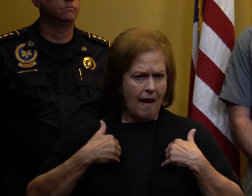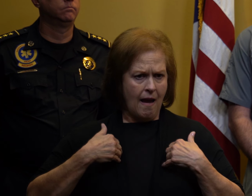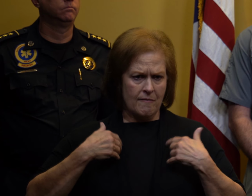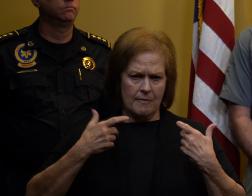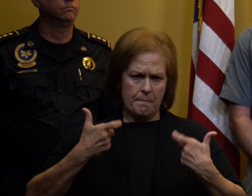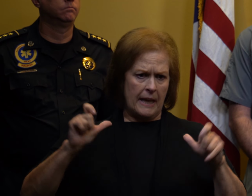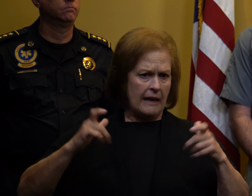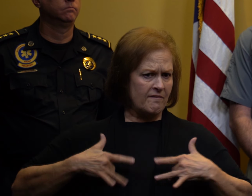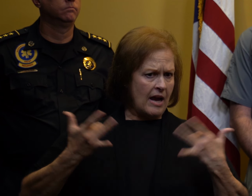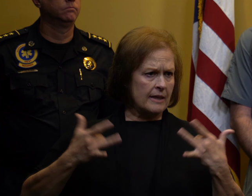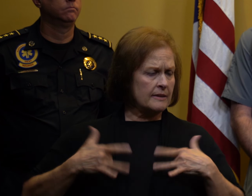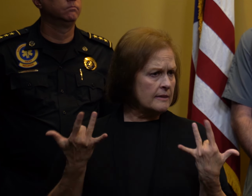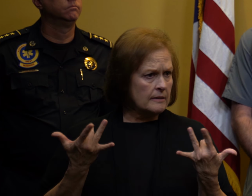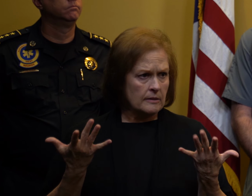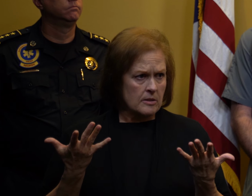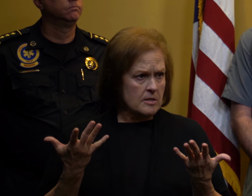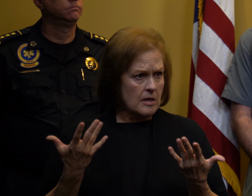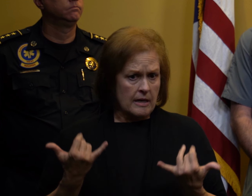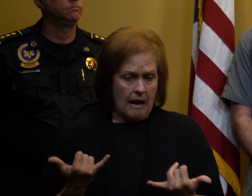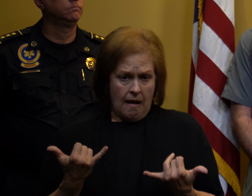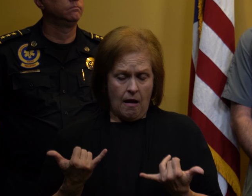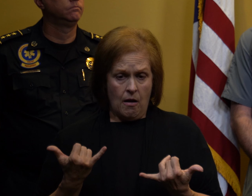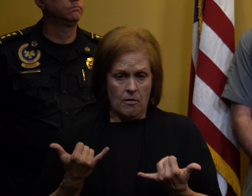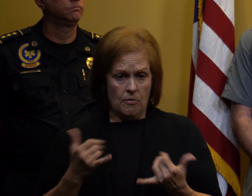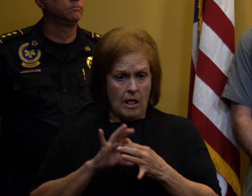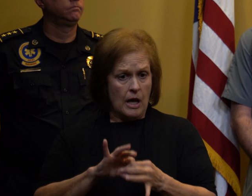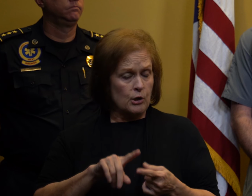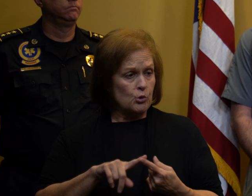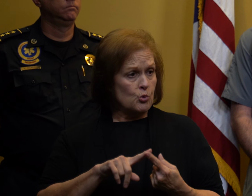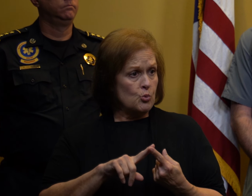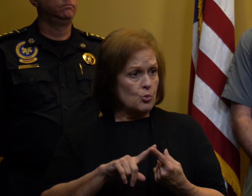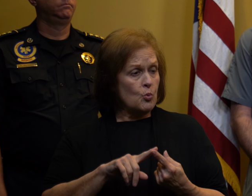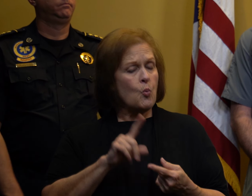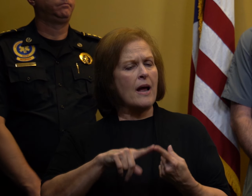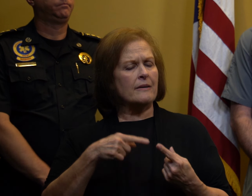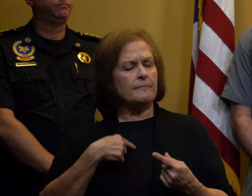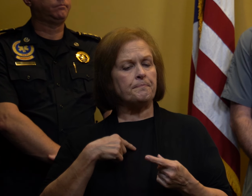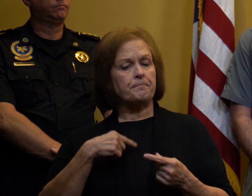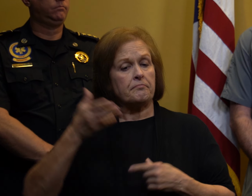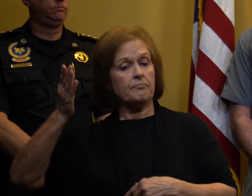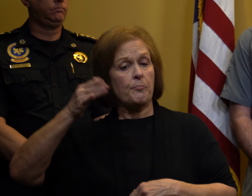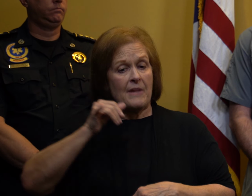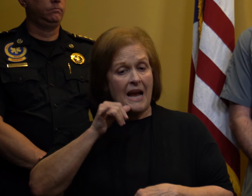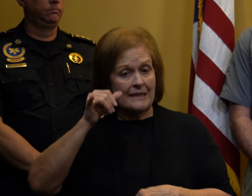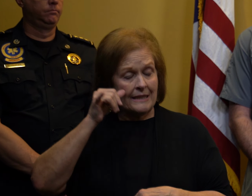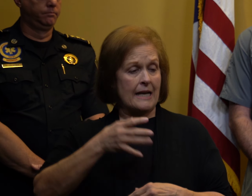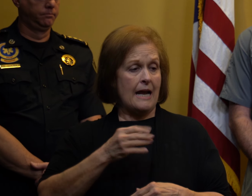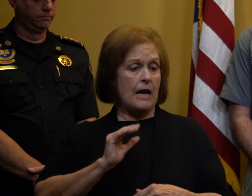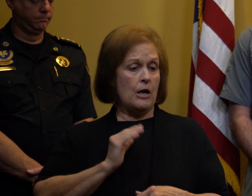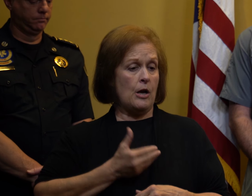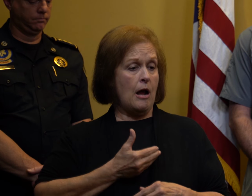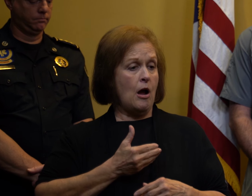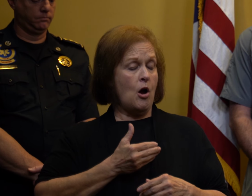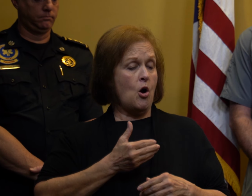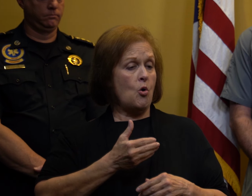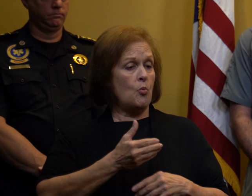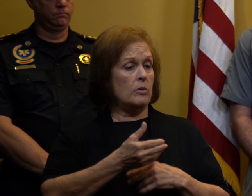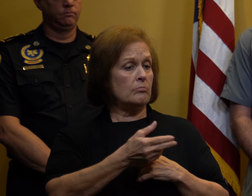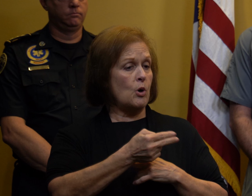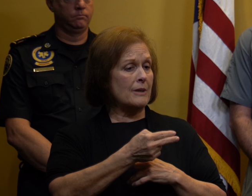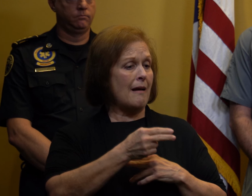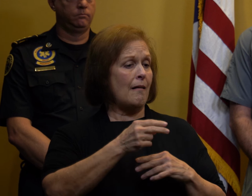Orleans based on the numbers thus far in terms of when I had my briefing on yesterday and when the hospitality community chimed